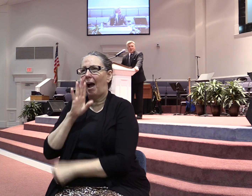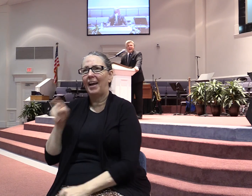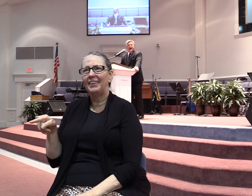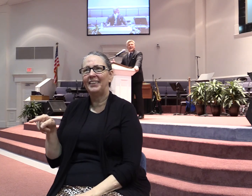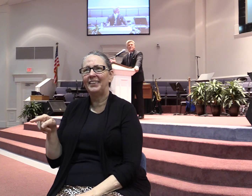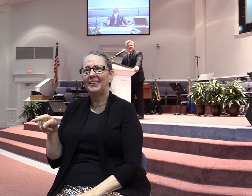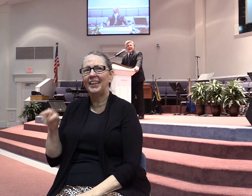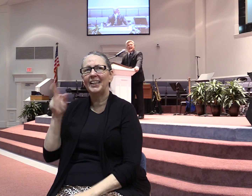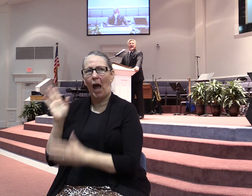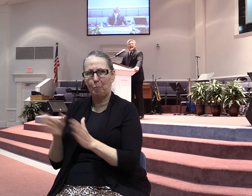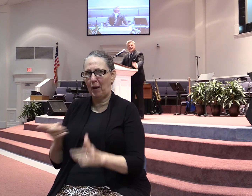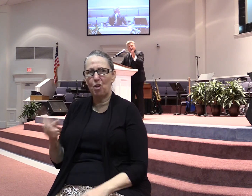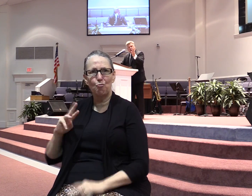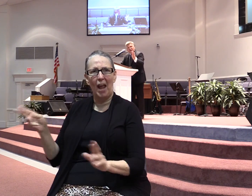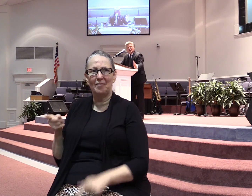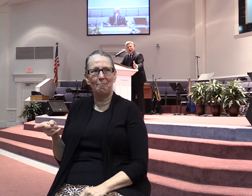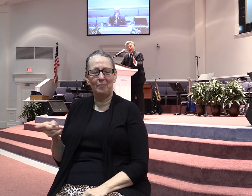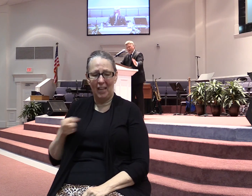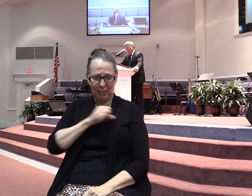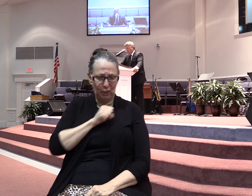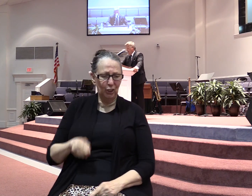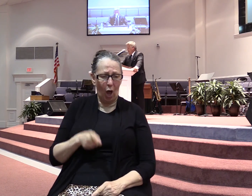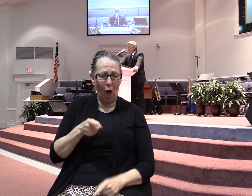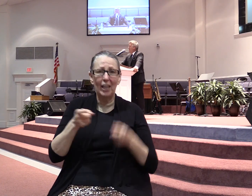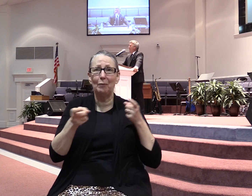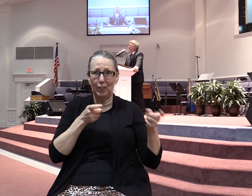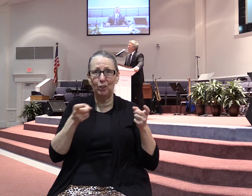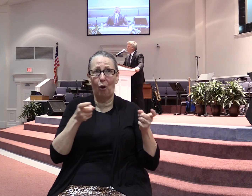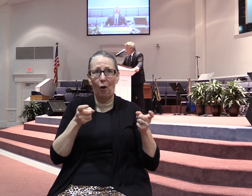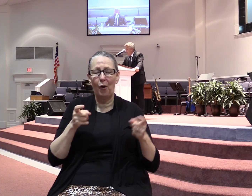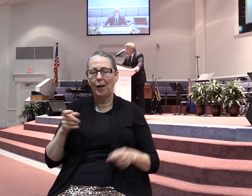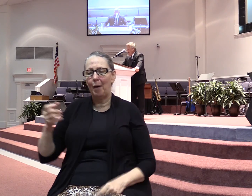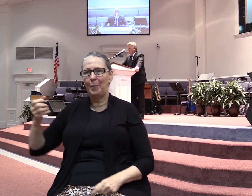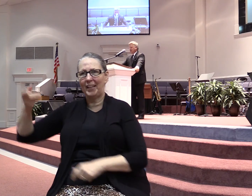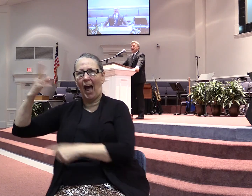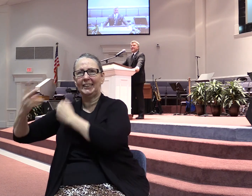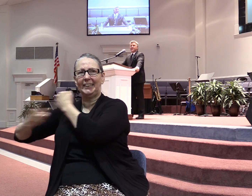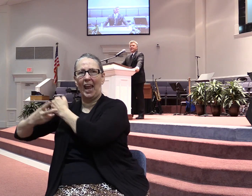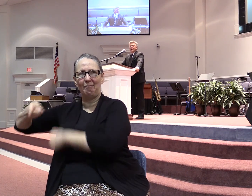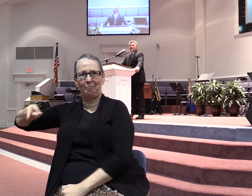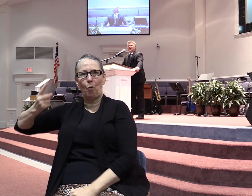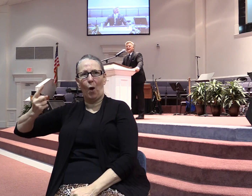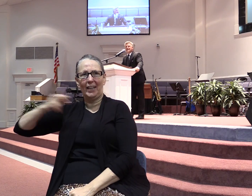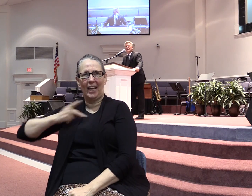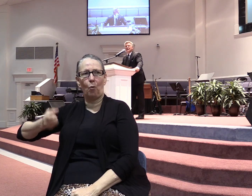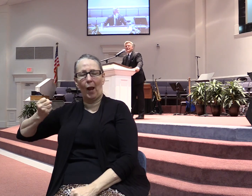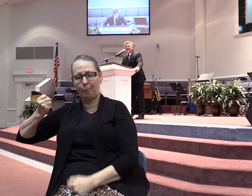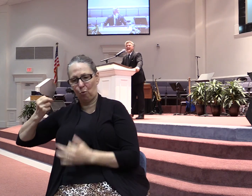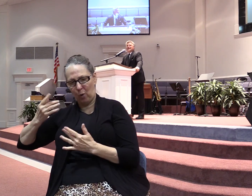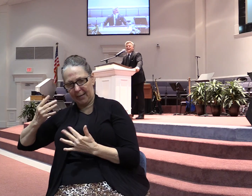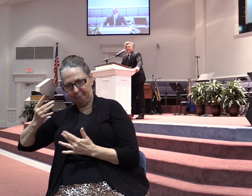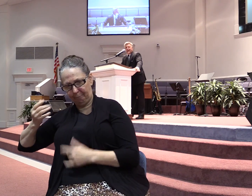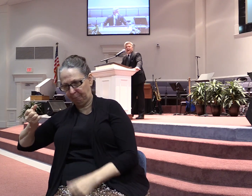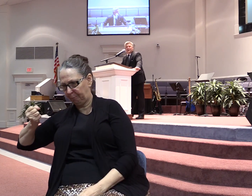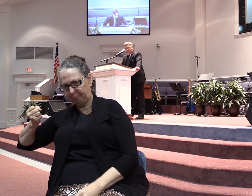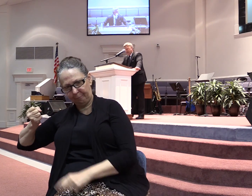God prepared him a king even while Saul was ruling. A young boy keeping sheep. The contingency